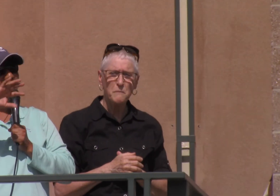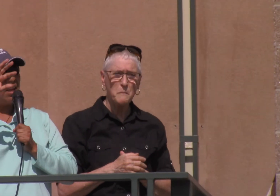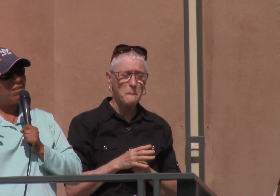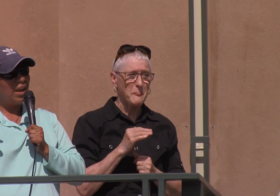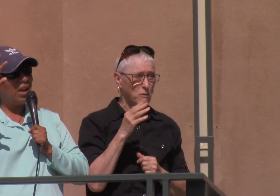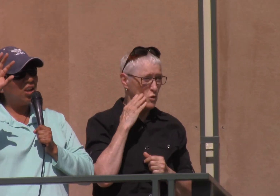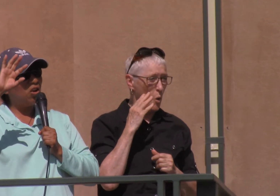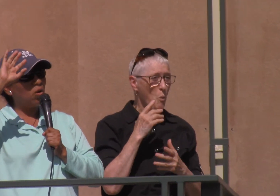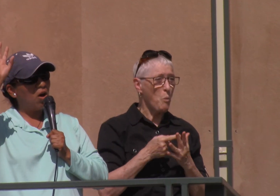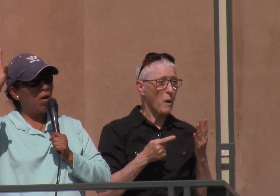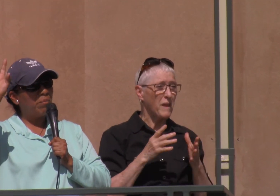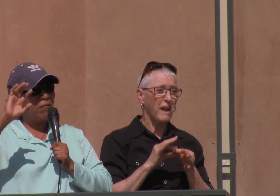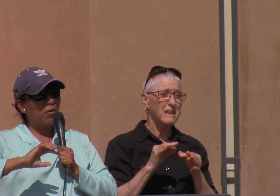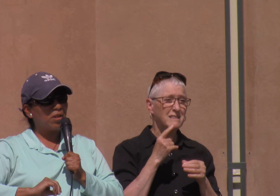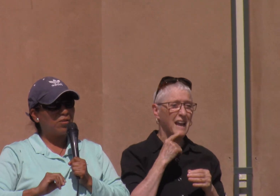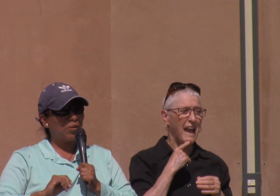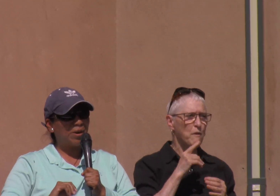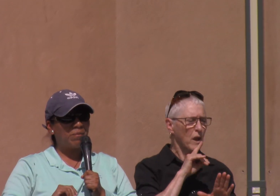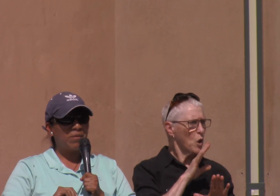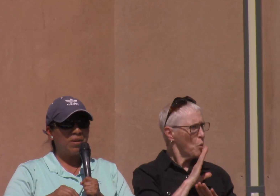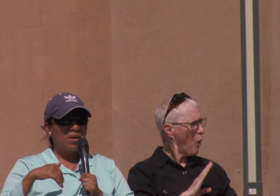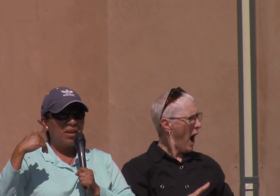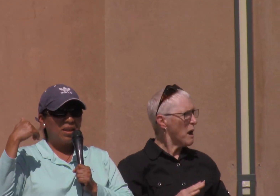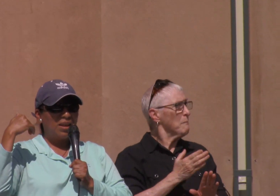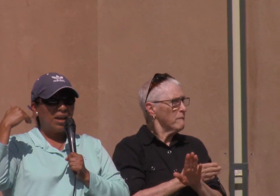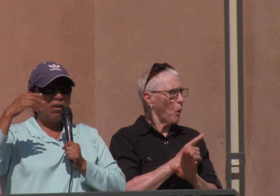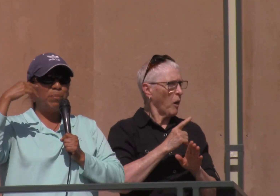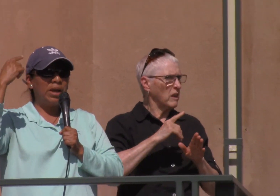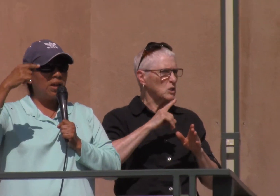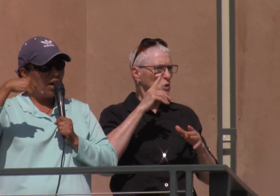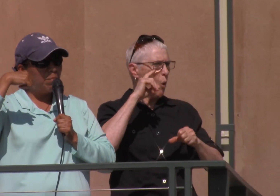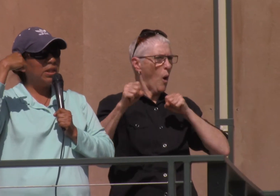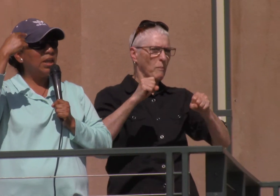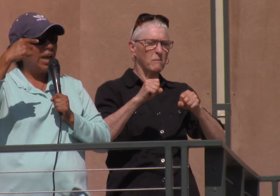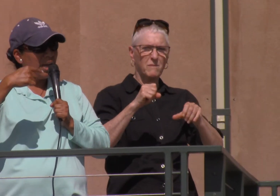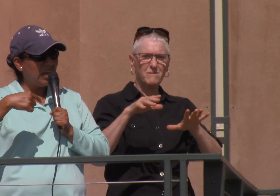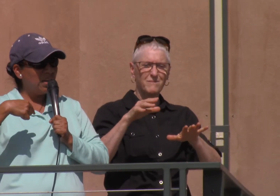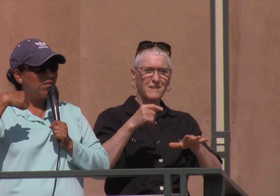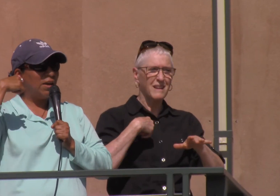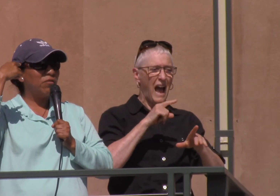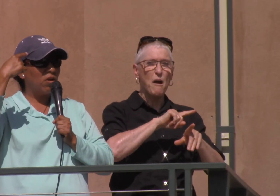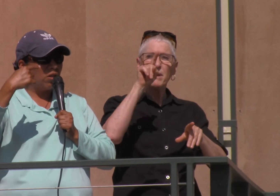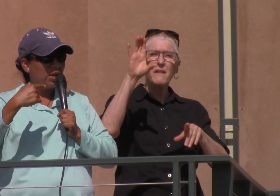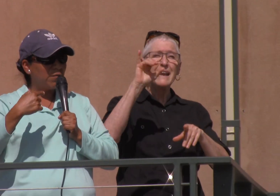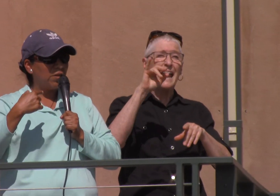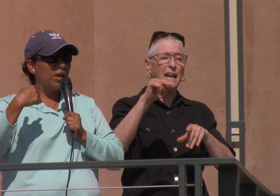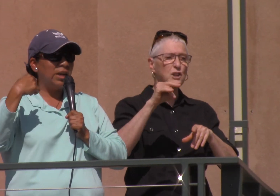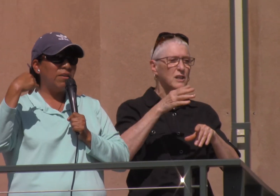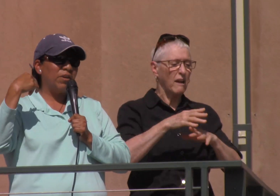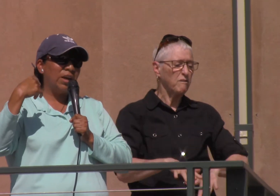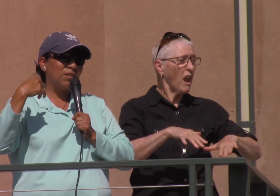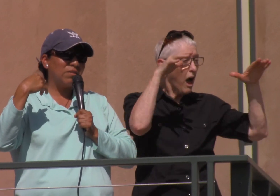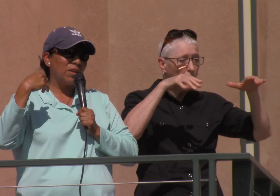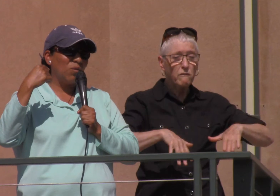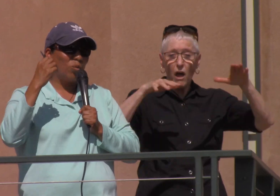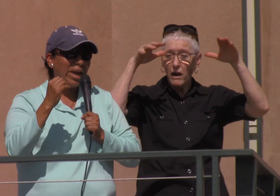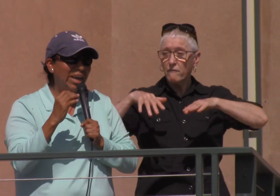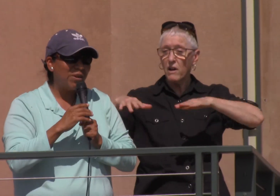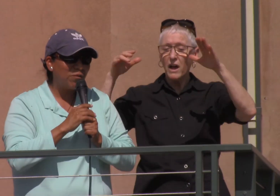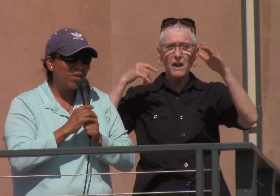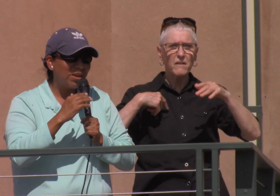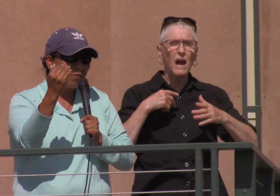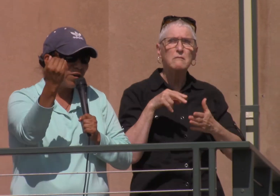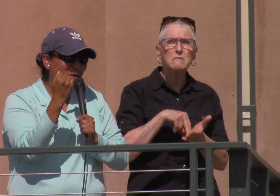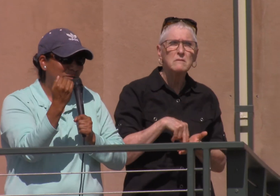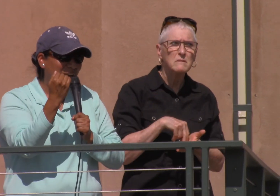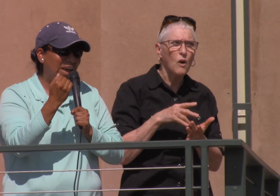And you know how they say, calm before the storm? I've been up in the canyons after all these flooding events, waiting